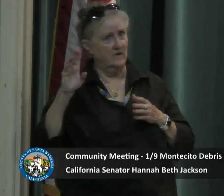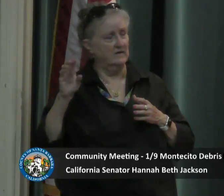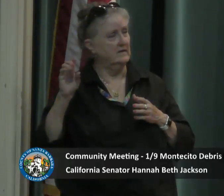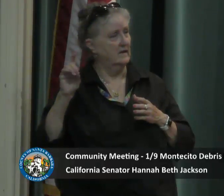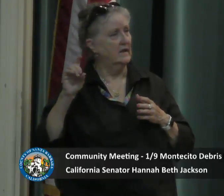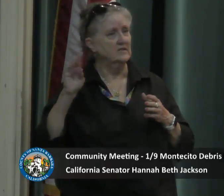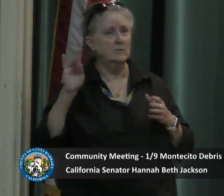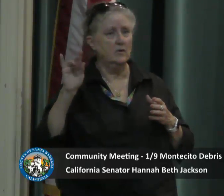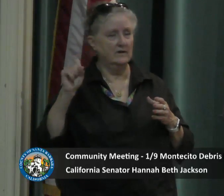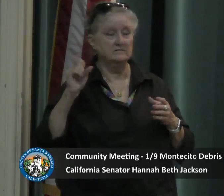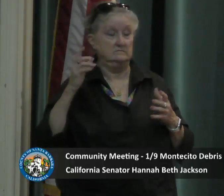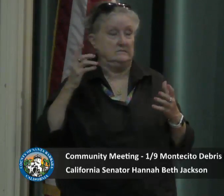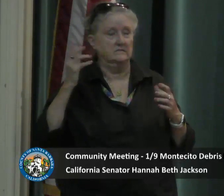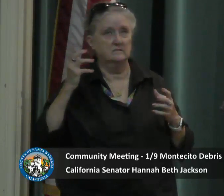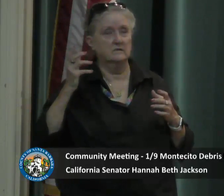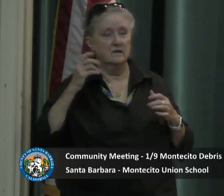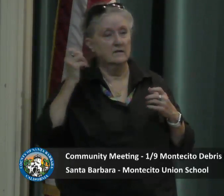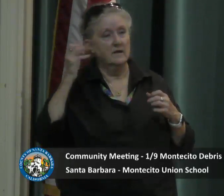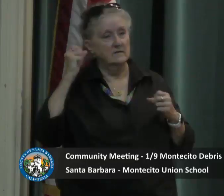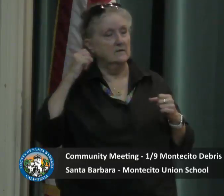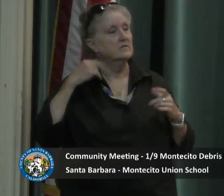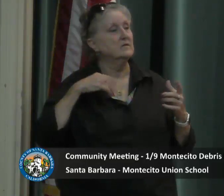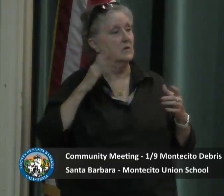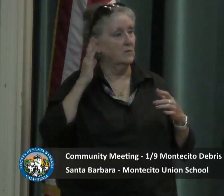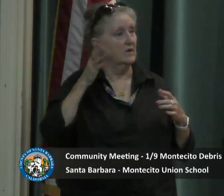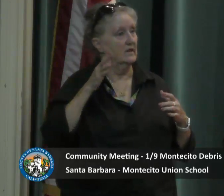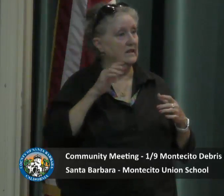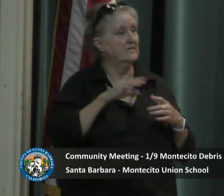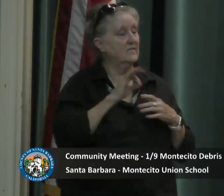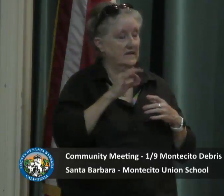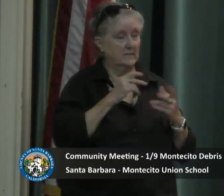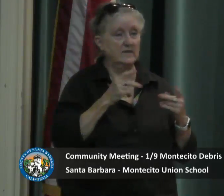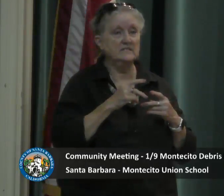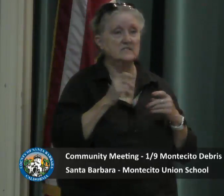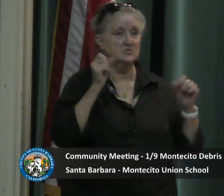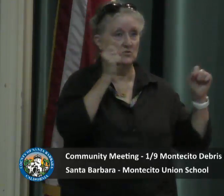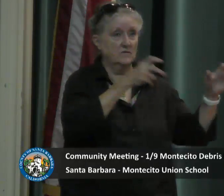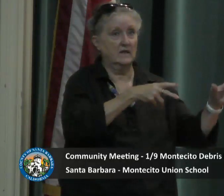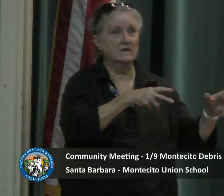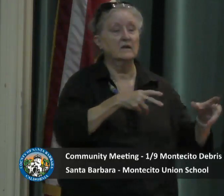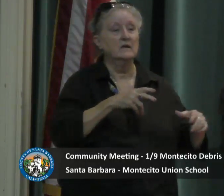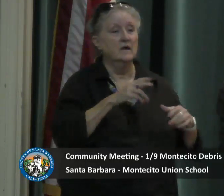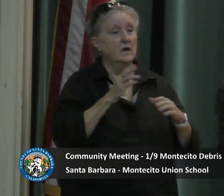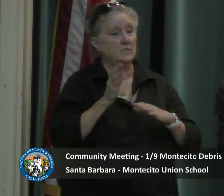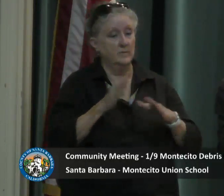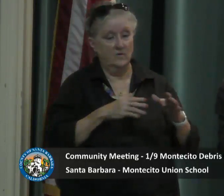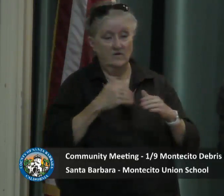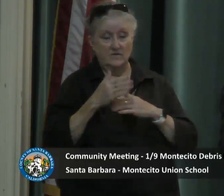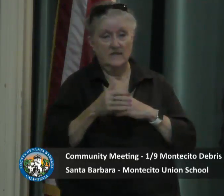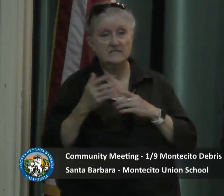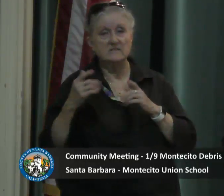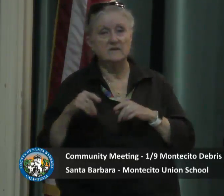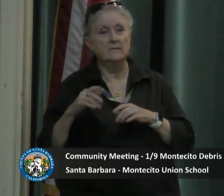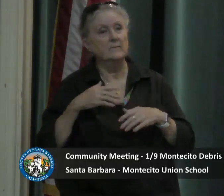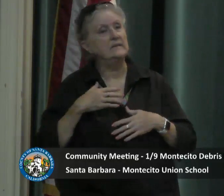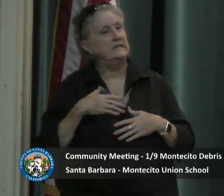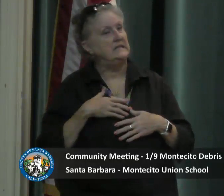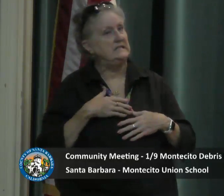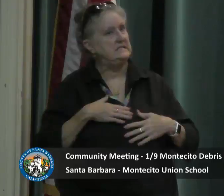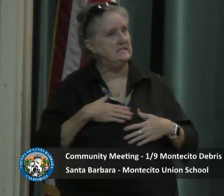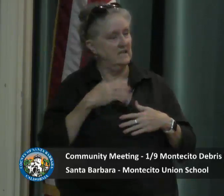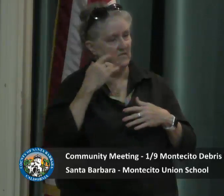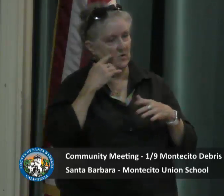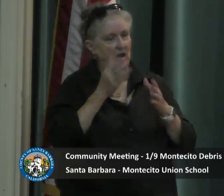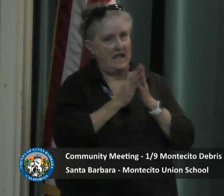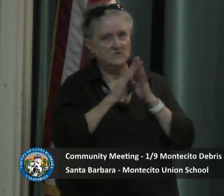almost unheard of. We will and are finding places for that. Preparing for the next event, please, if you're asked